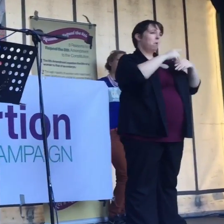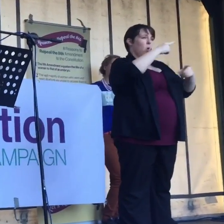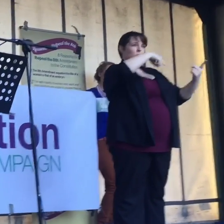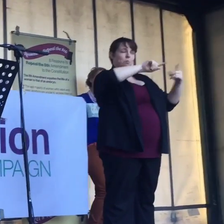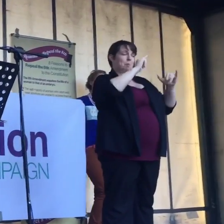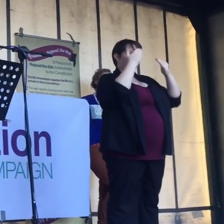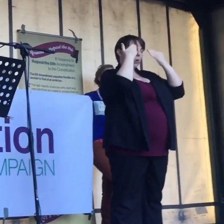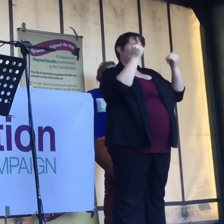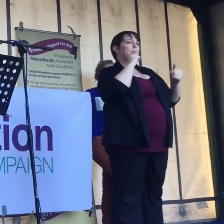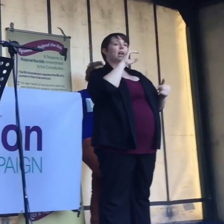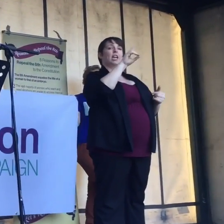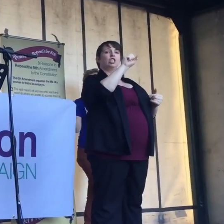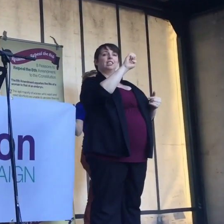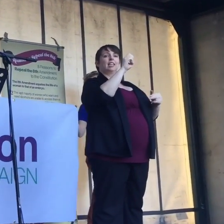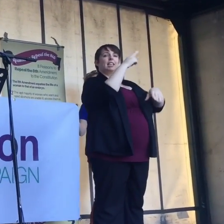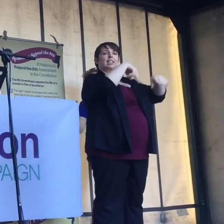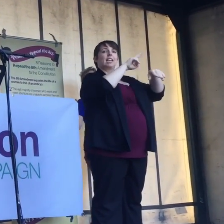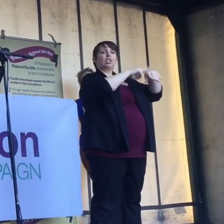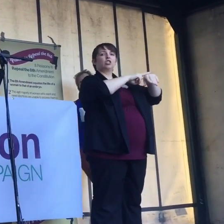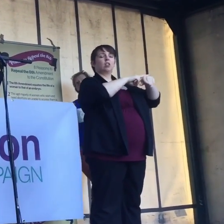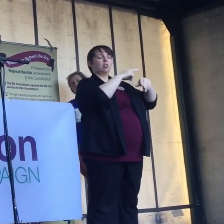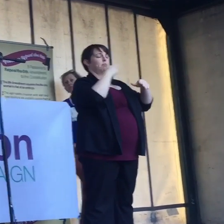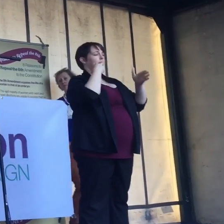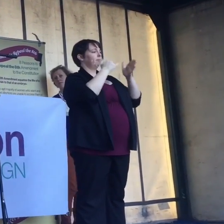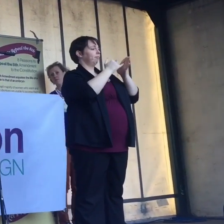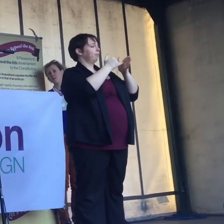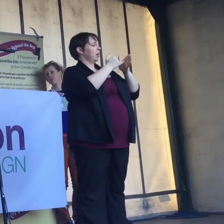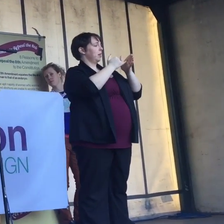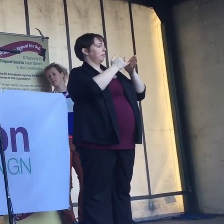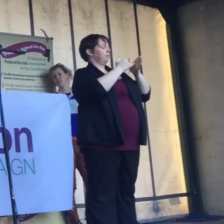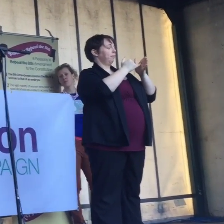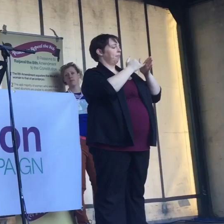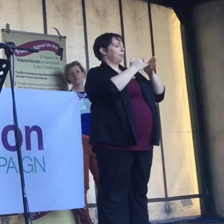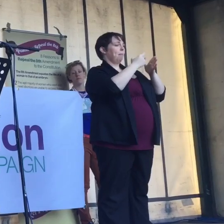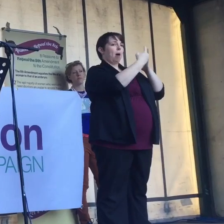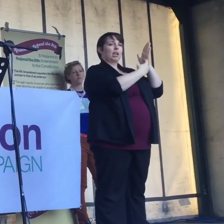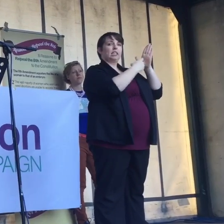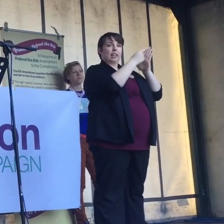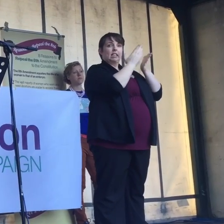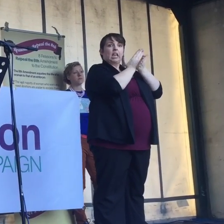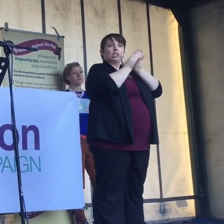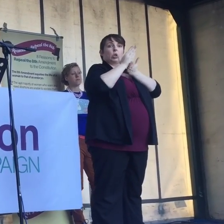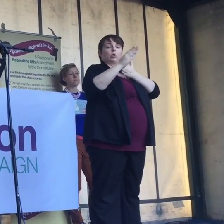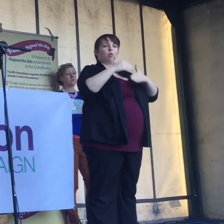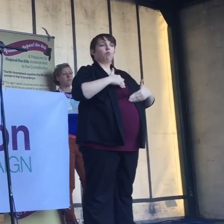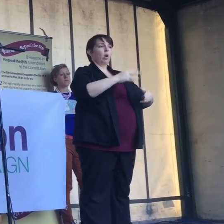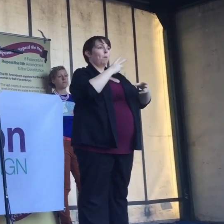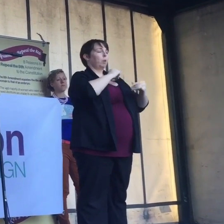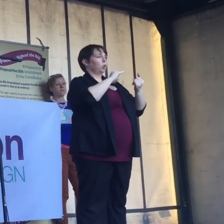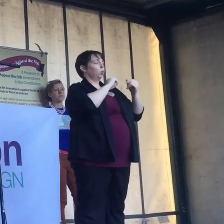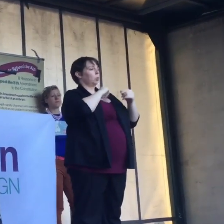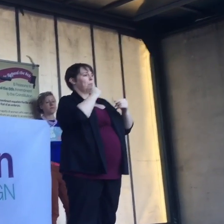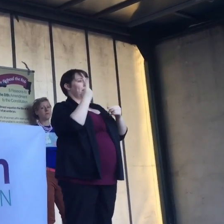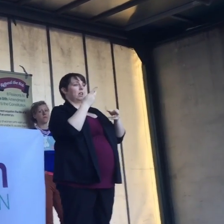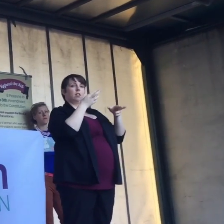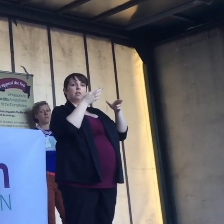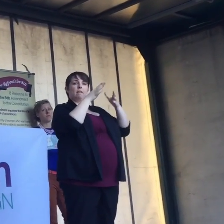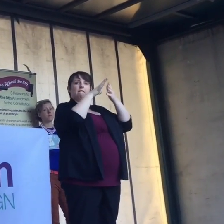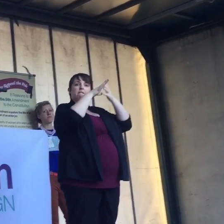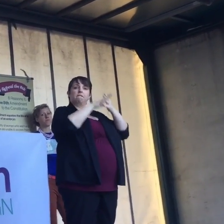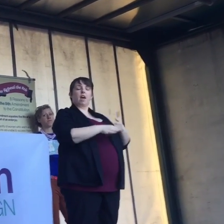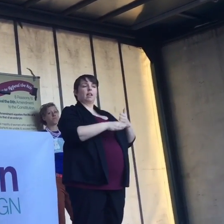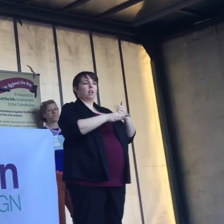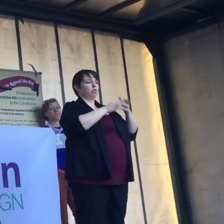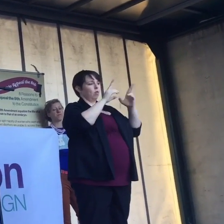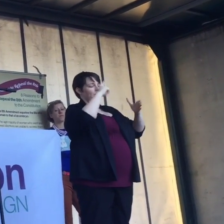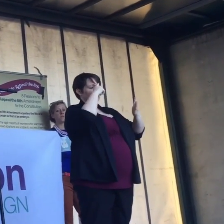probably won't know this, but the HSE National Consent Policy specifically excludes pregnant women from the right to be the final arbiters over what happens to their